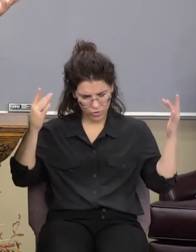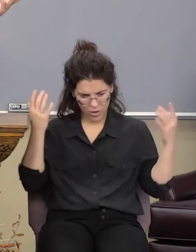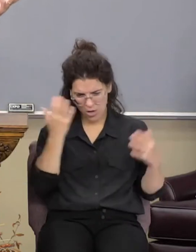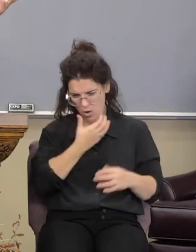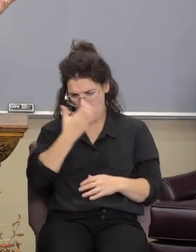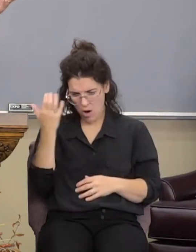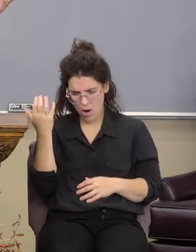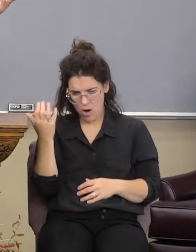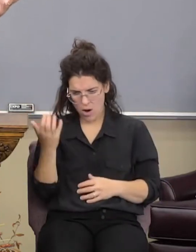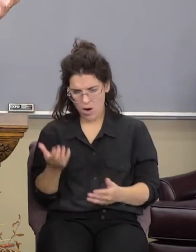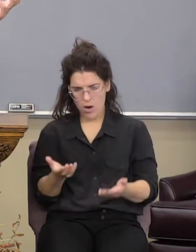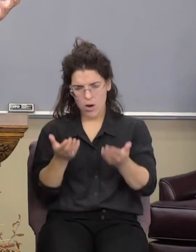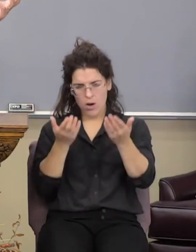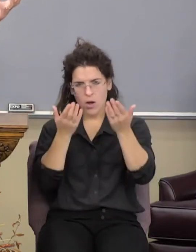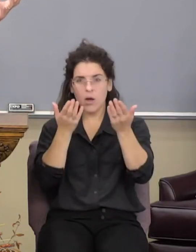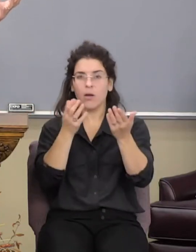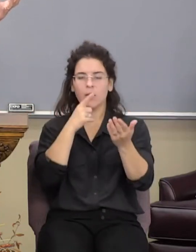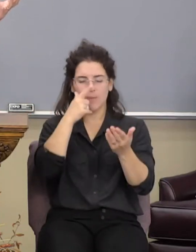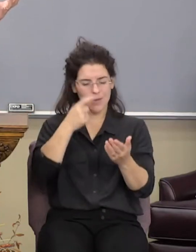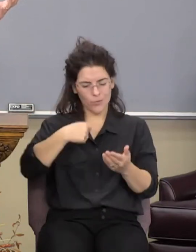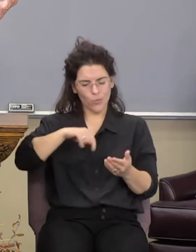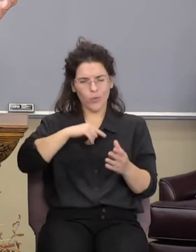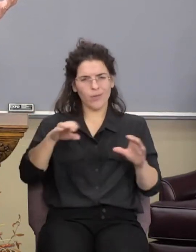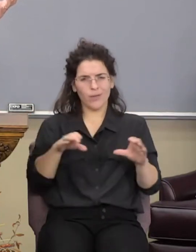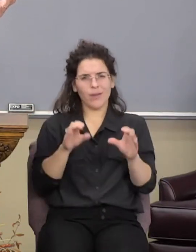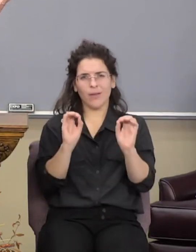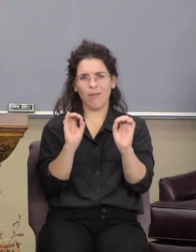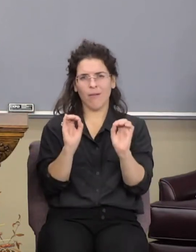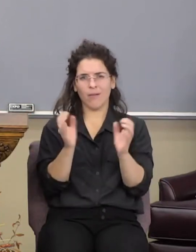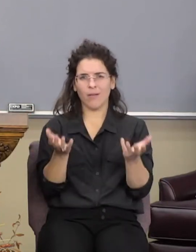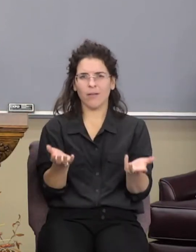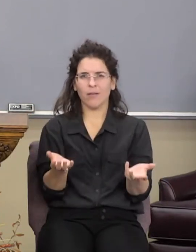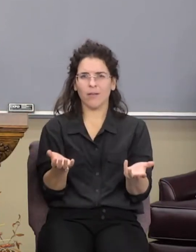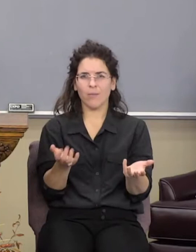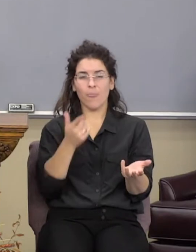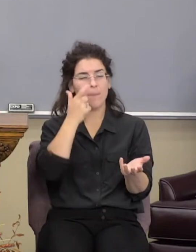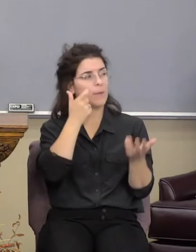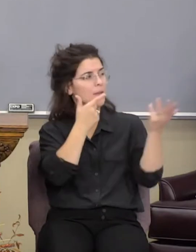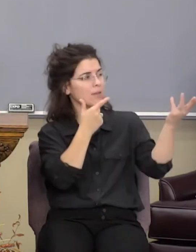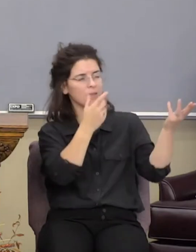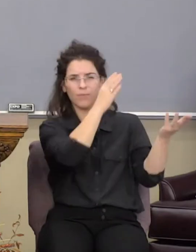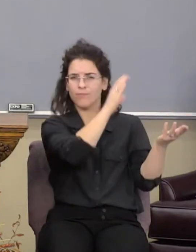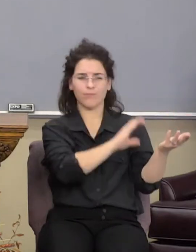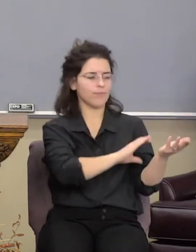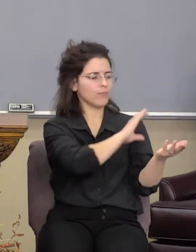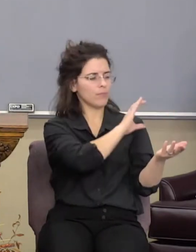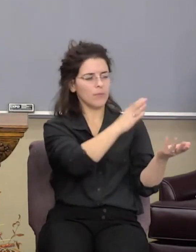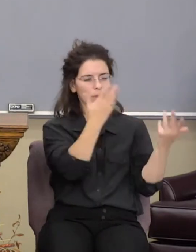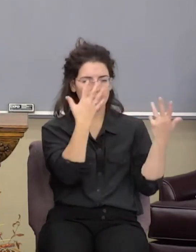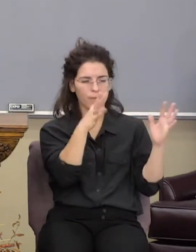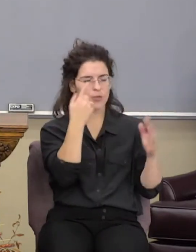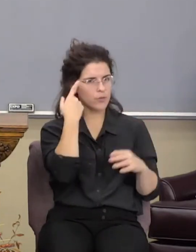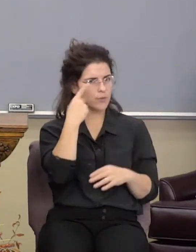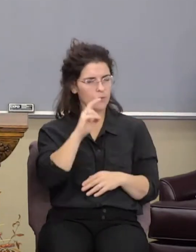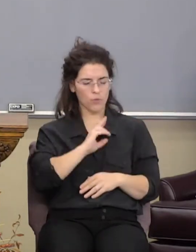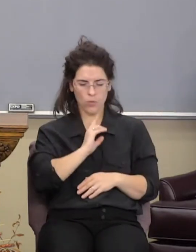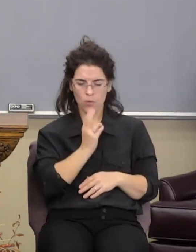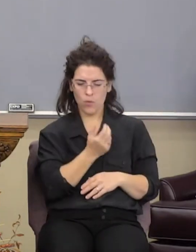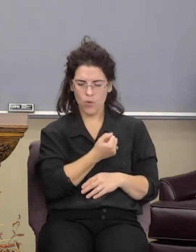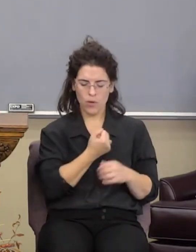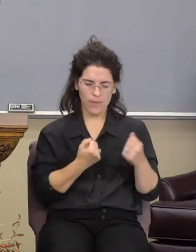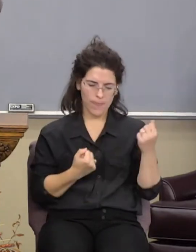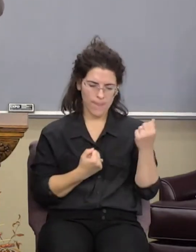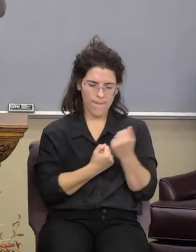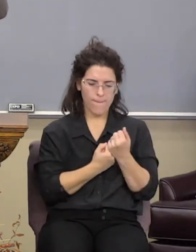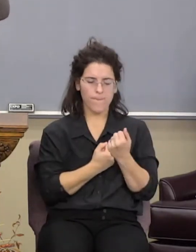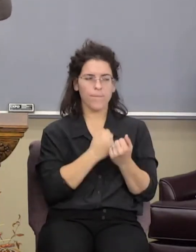awe. Not because we did a single thing, but because He's done it all for us on the behalf